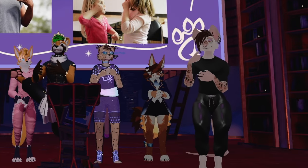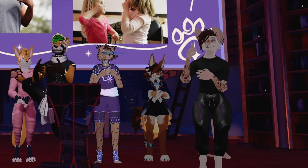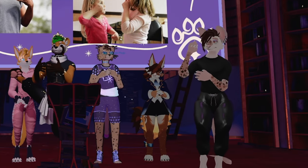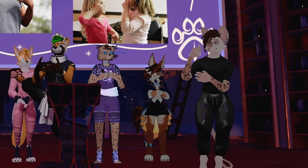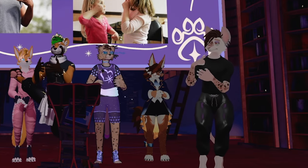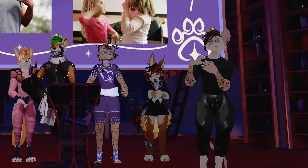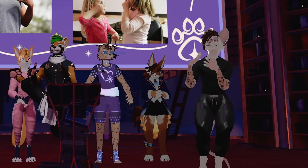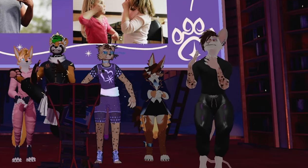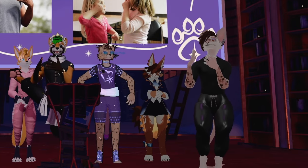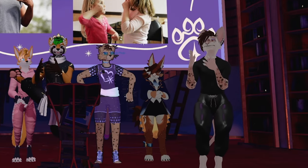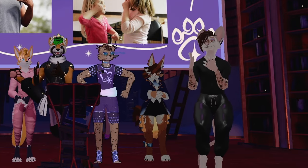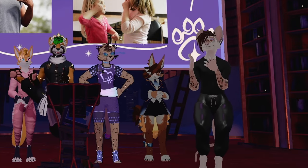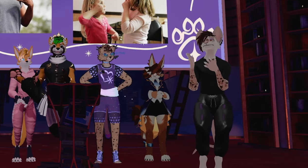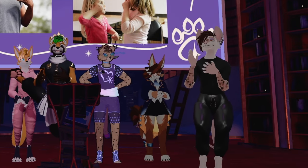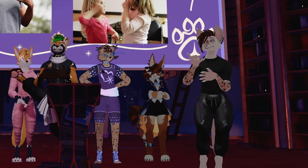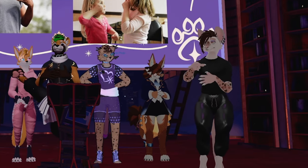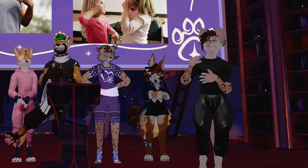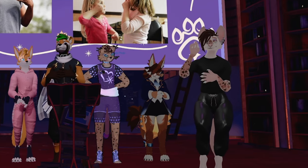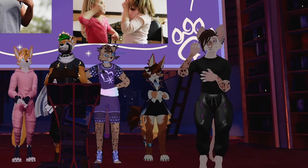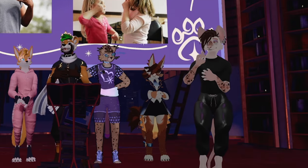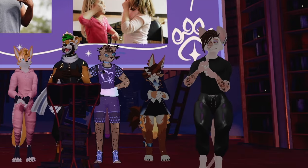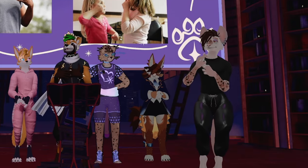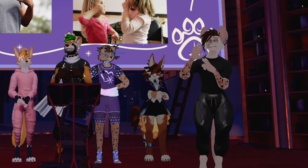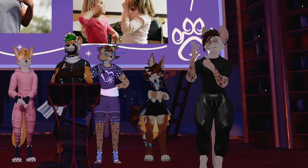deaf culture, is sign language.